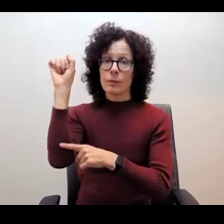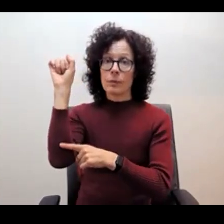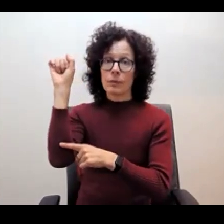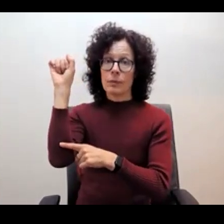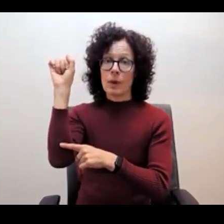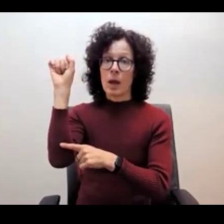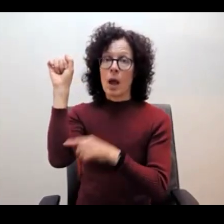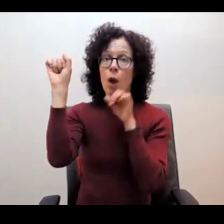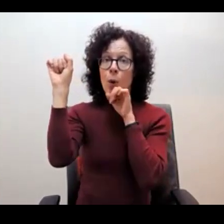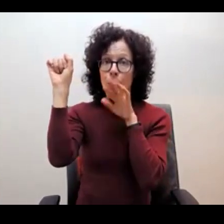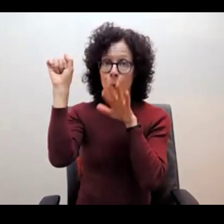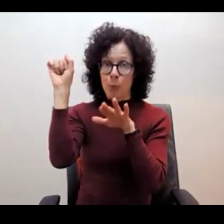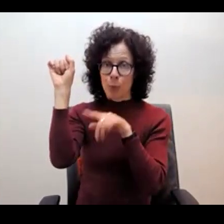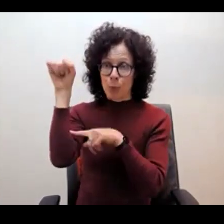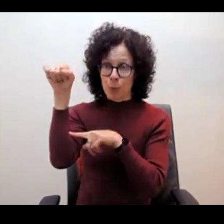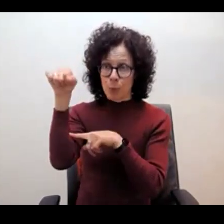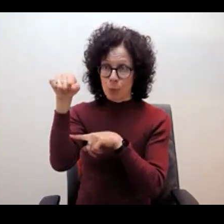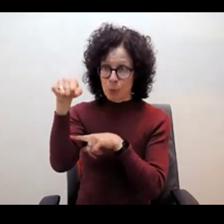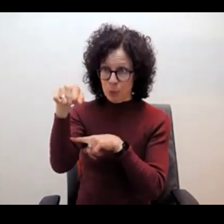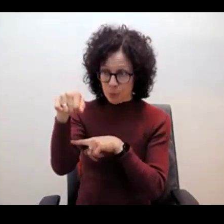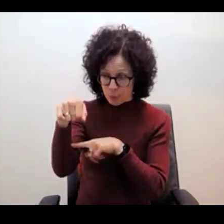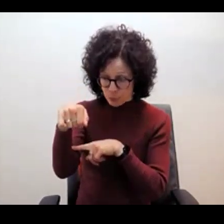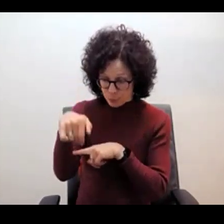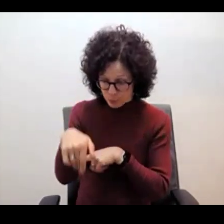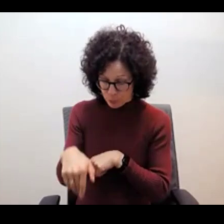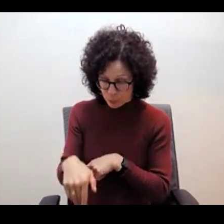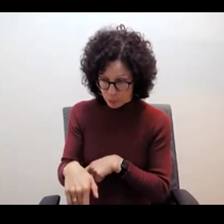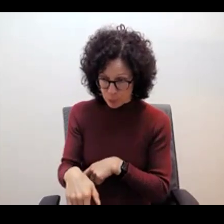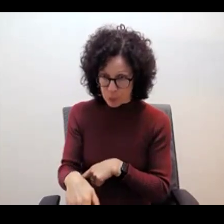And out as you come down.